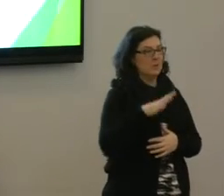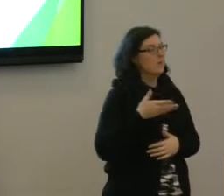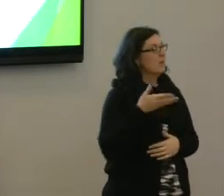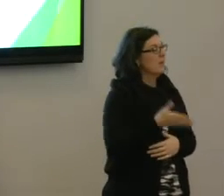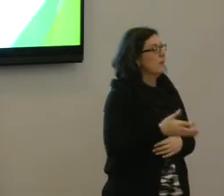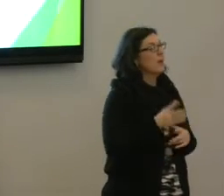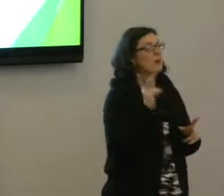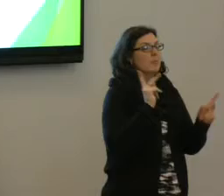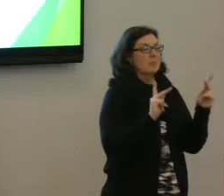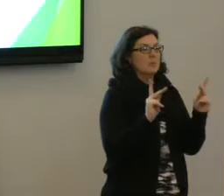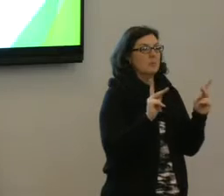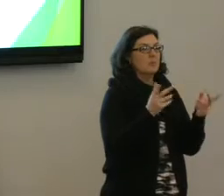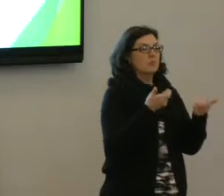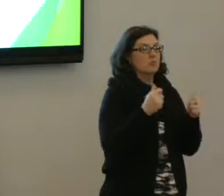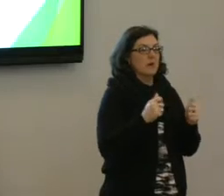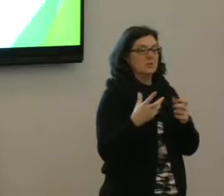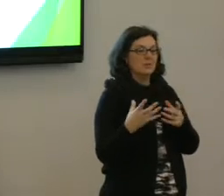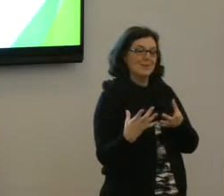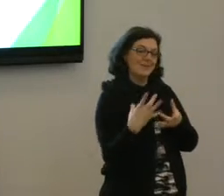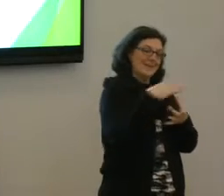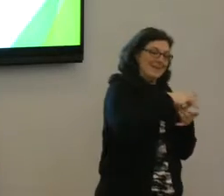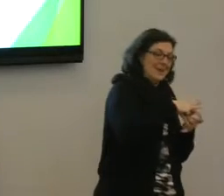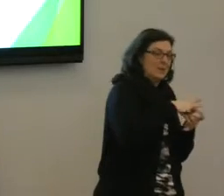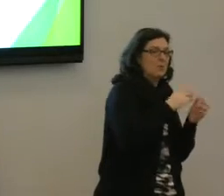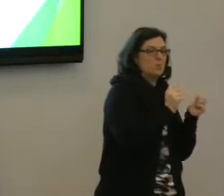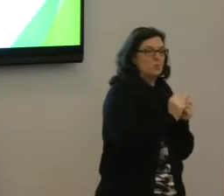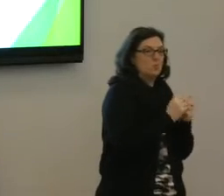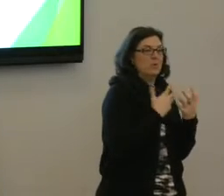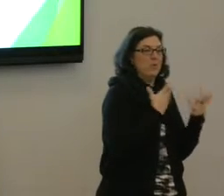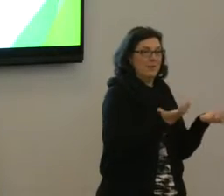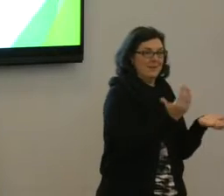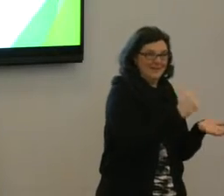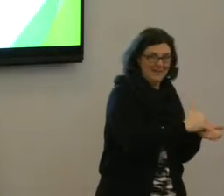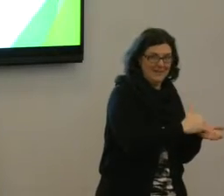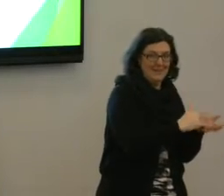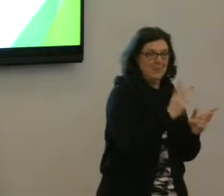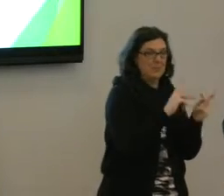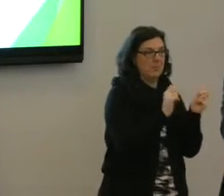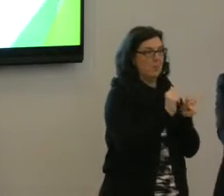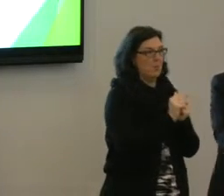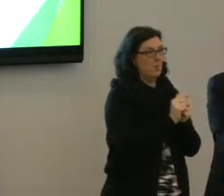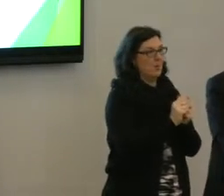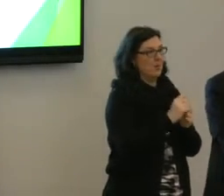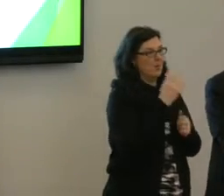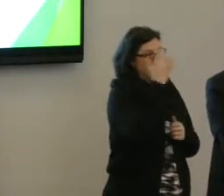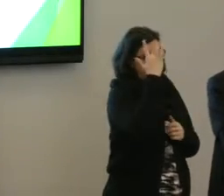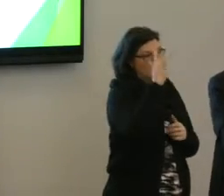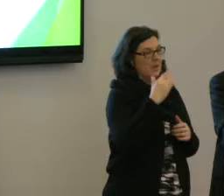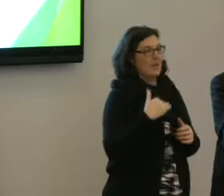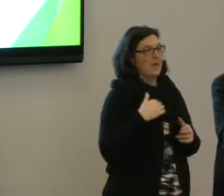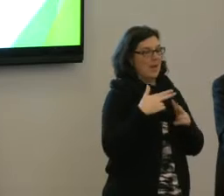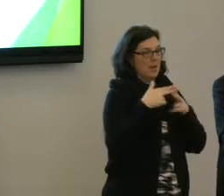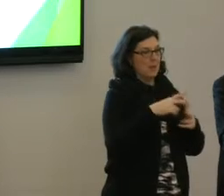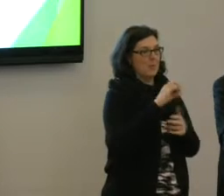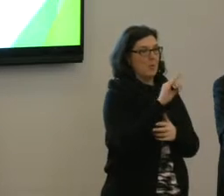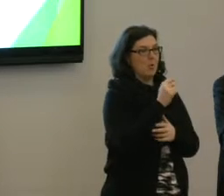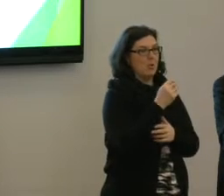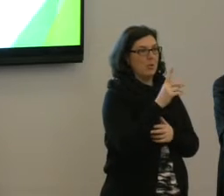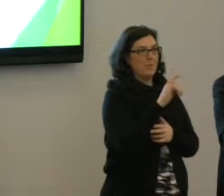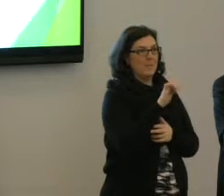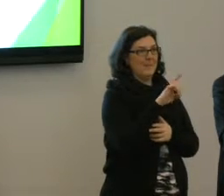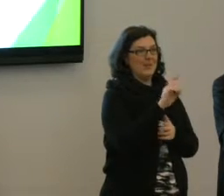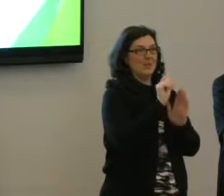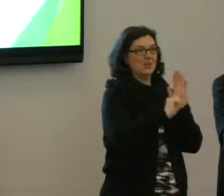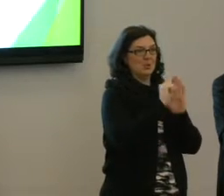people with intellectual disabilities connected back to congregations, I sometimes called myself an orthopedic surgeon on the body of